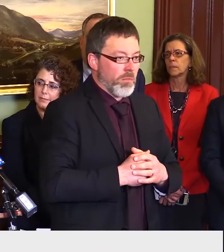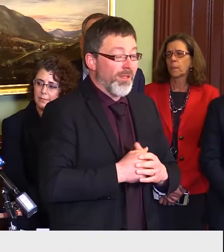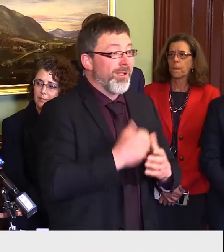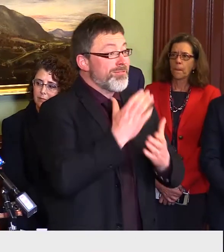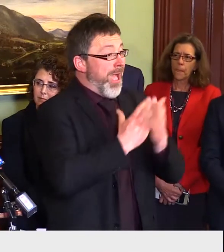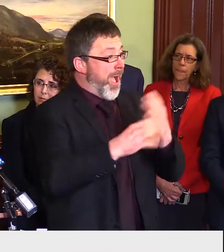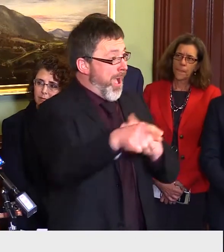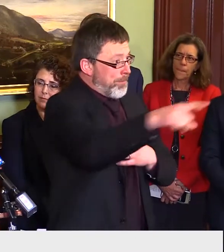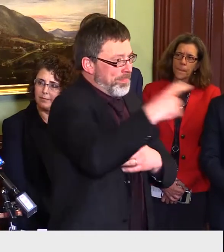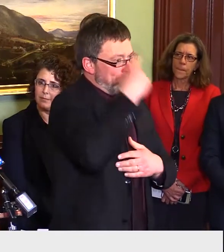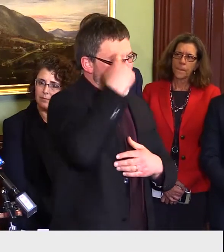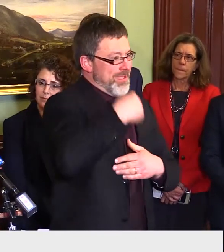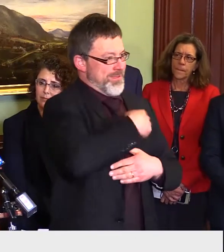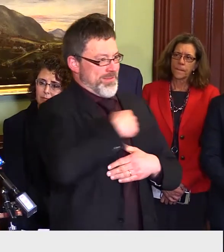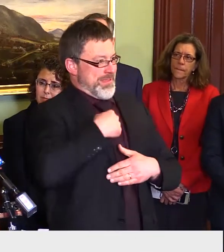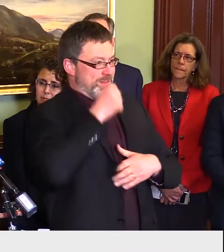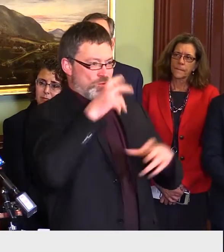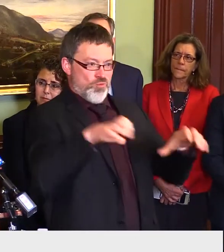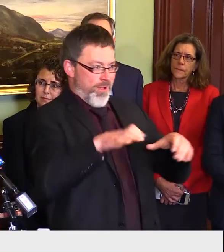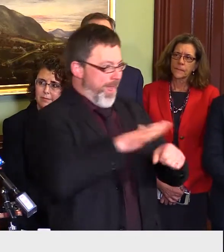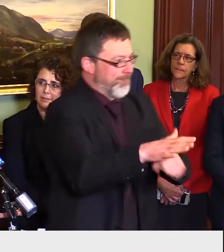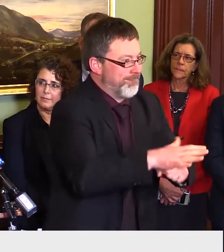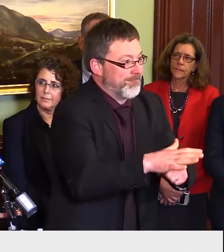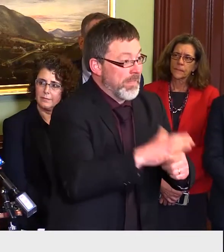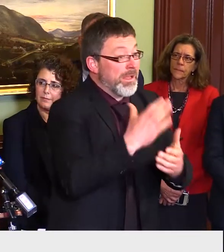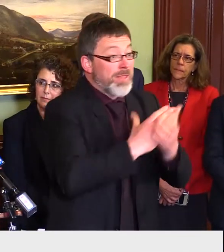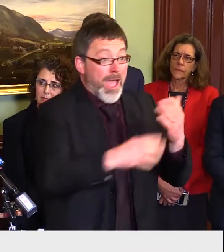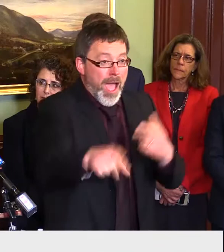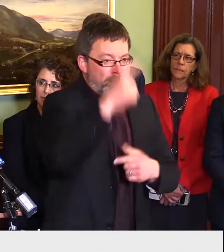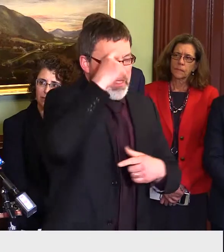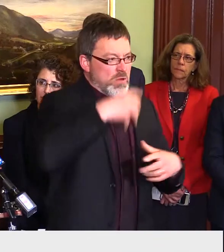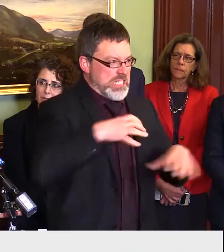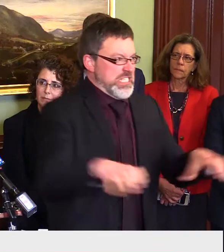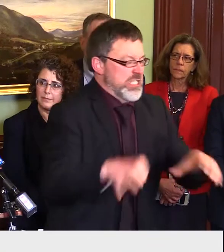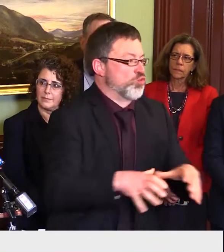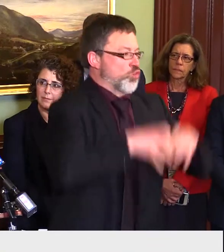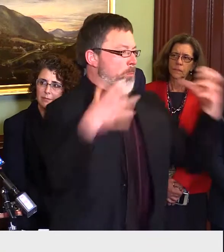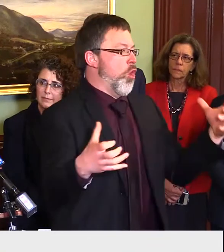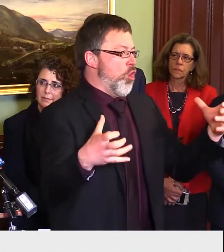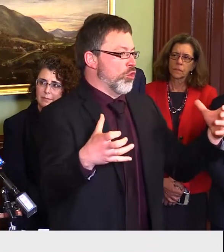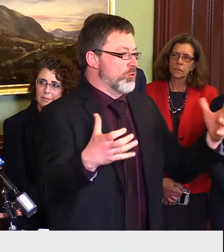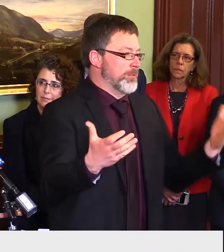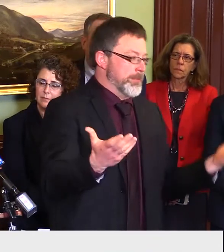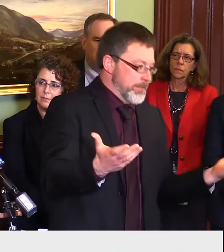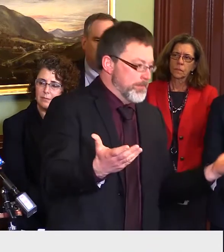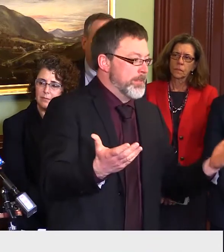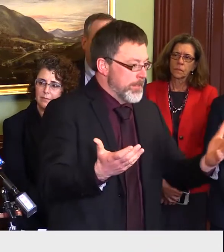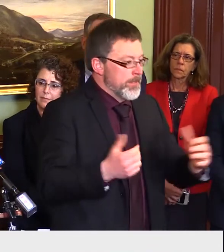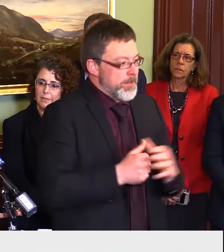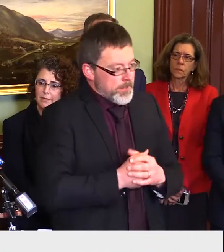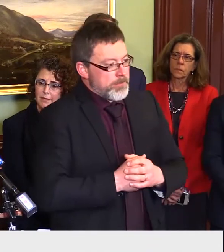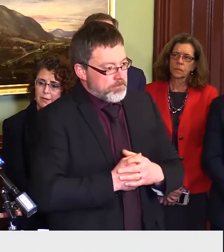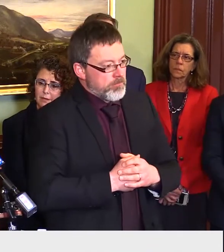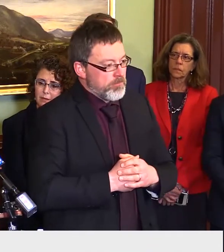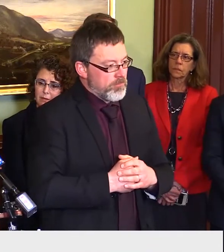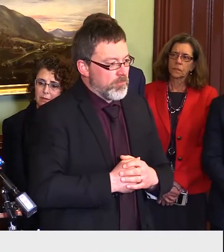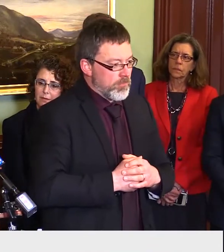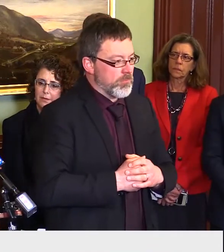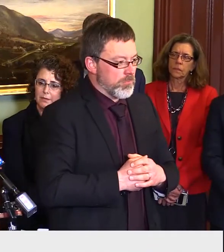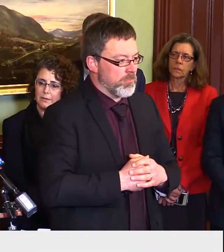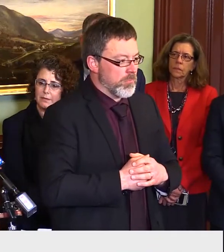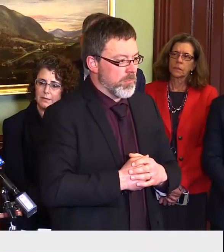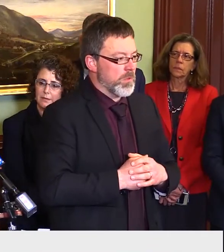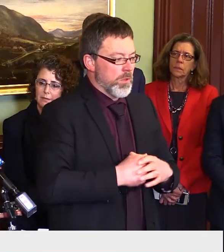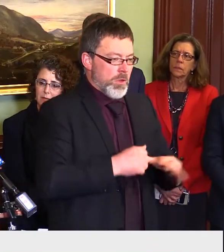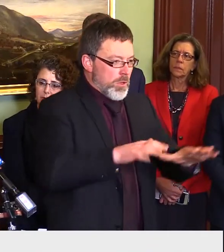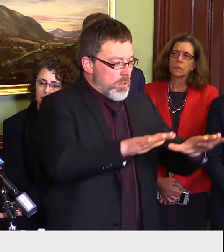available. And we are truly blessed to have some of the best professionals working with us. I